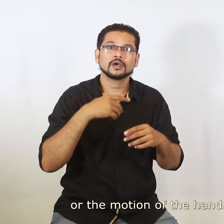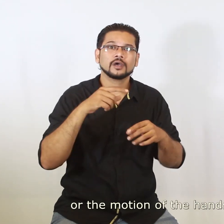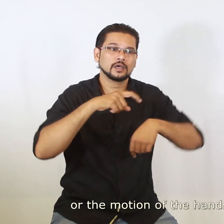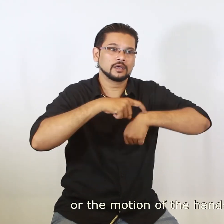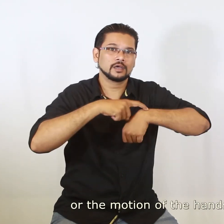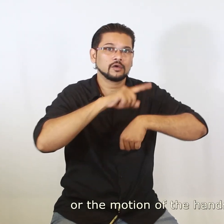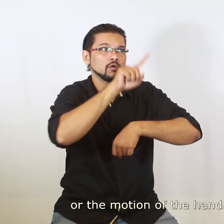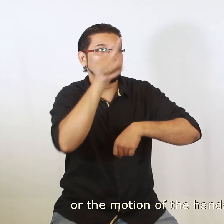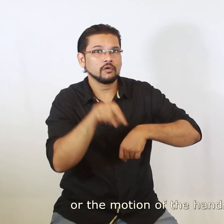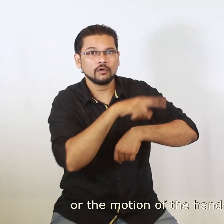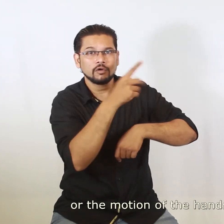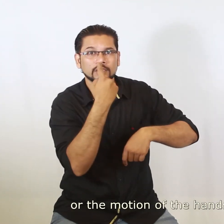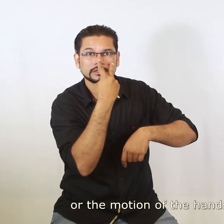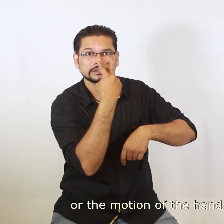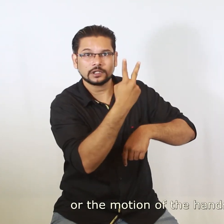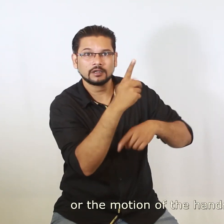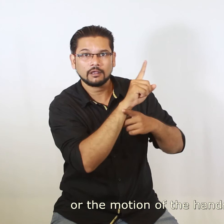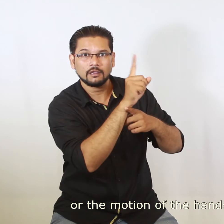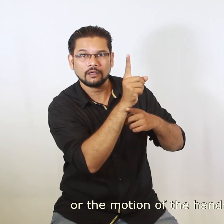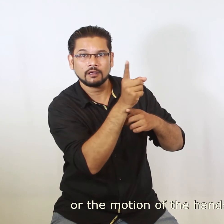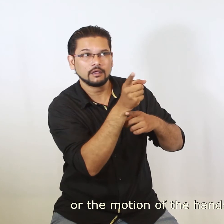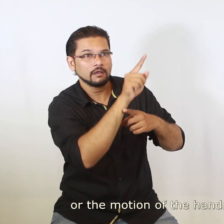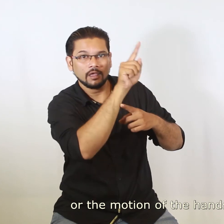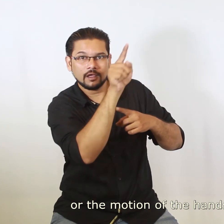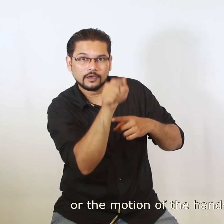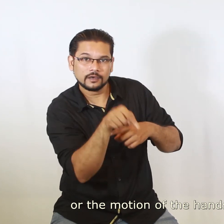or the motion of the hands of the clock.